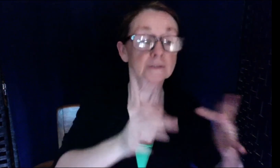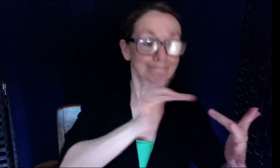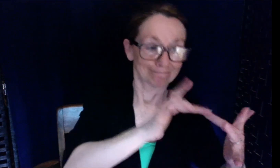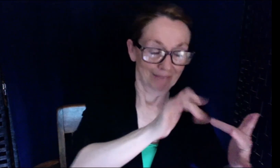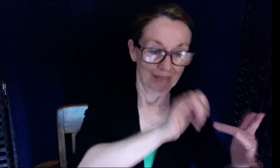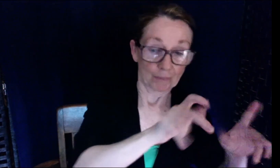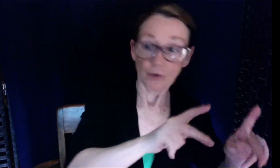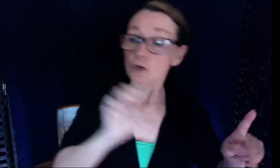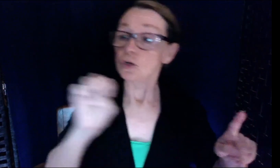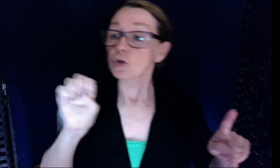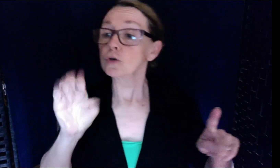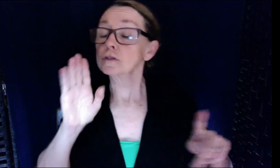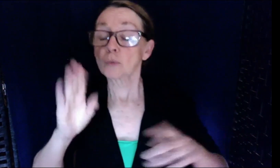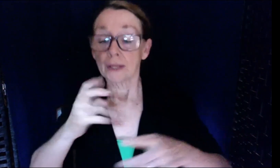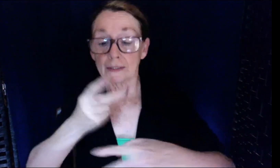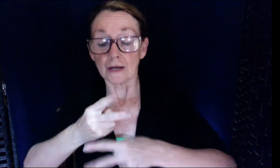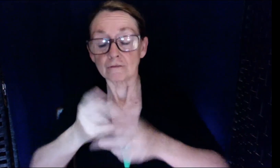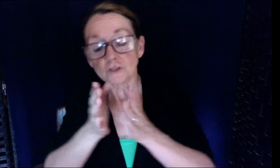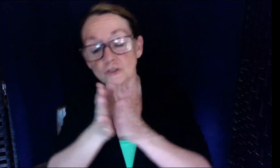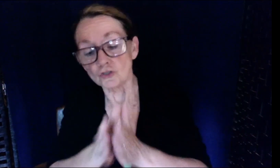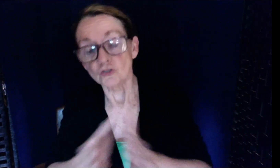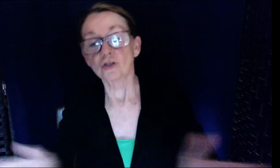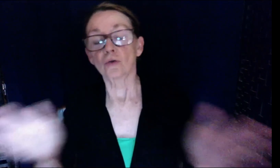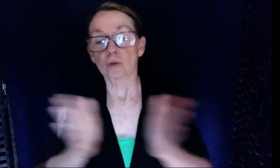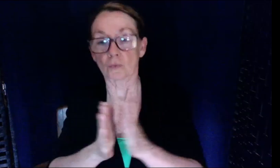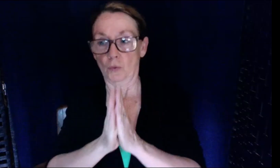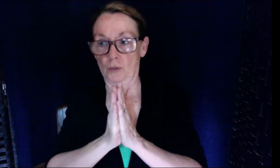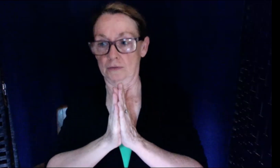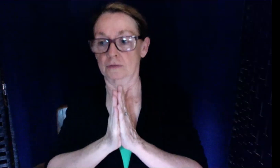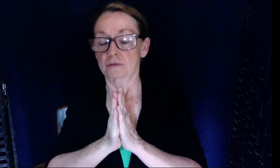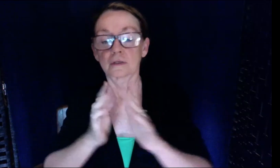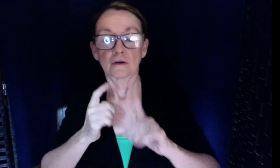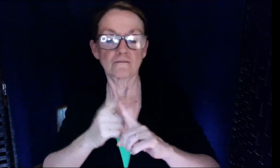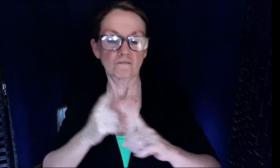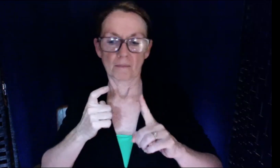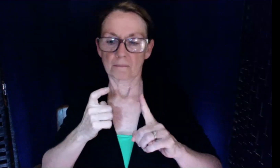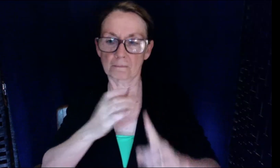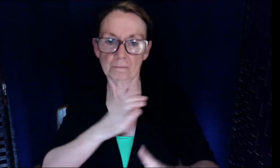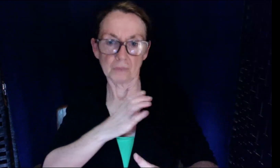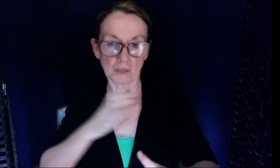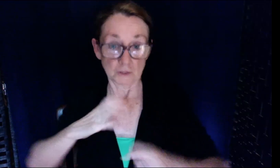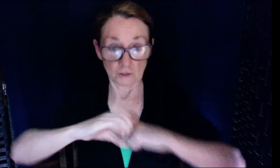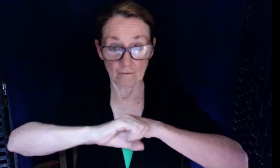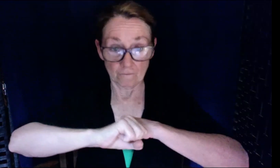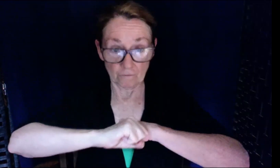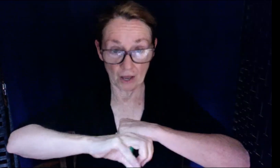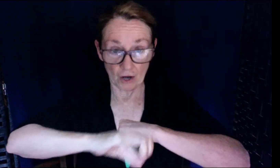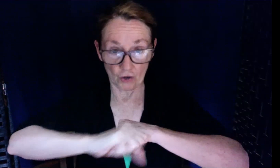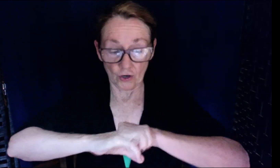Ernest would take care of any general requests that are just initiated from the commission's flyer. And then anybody that